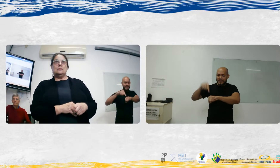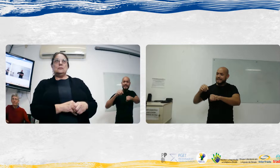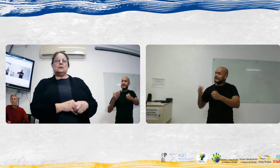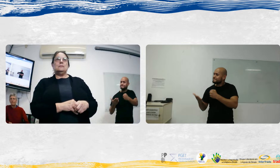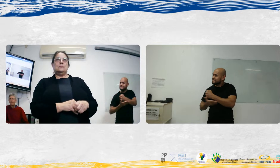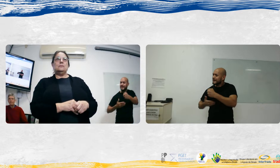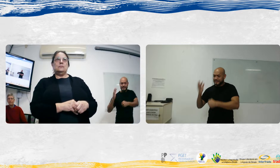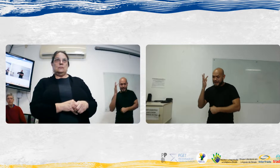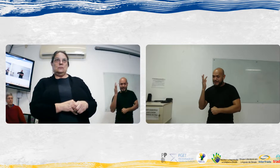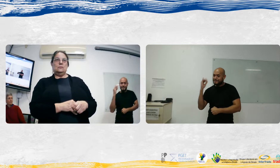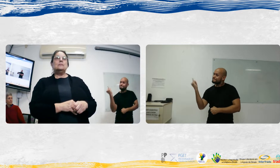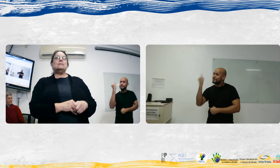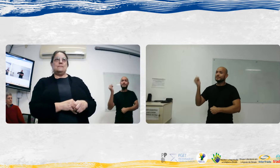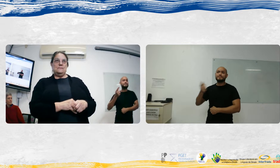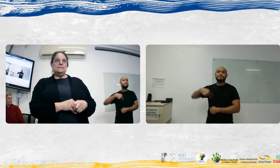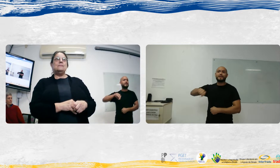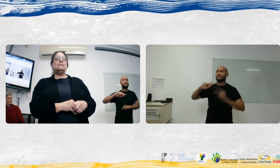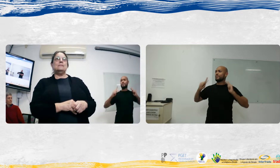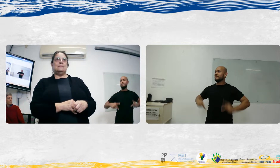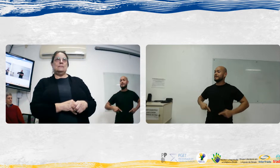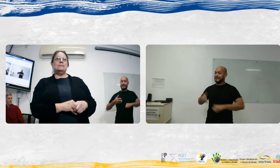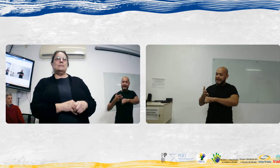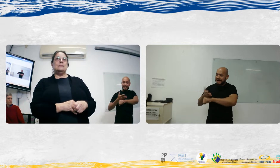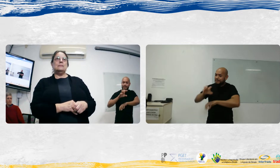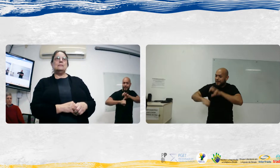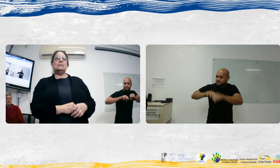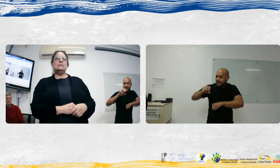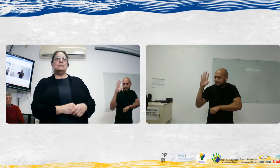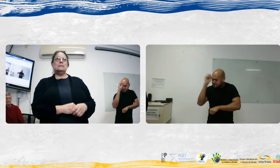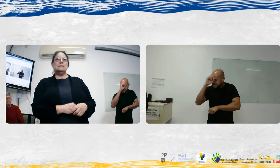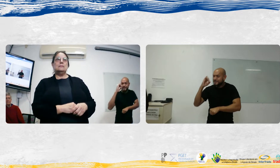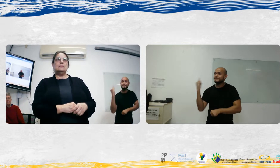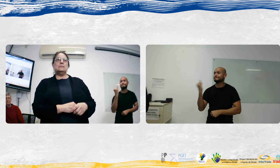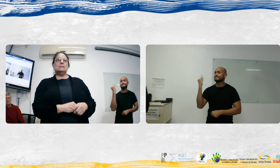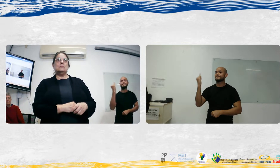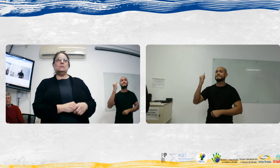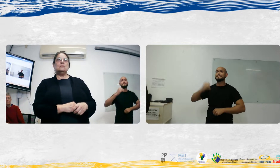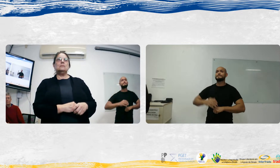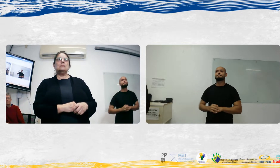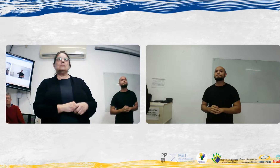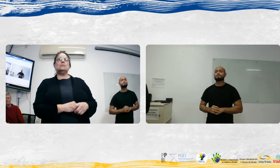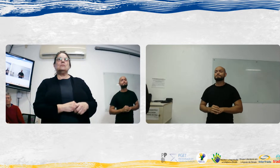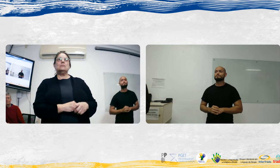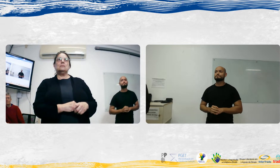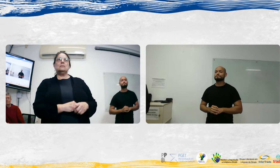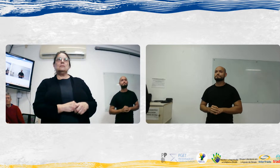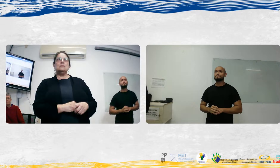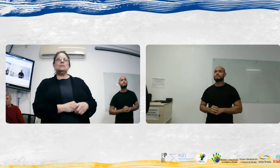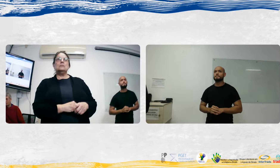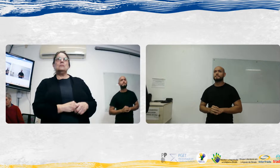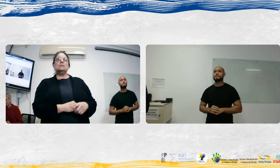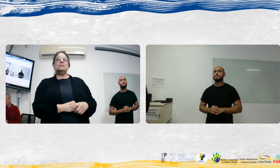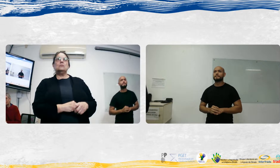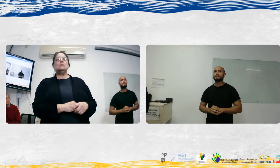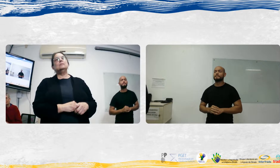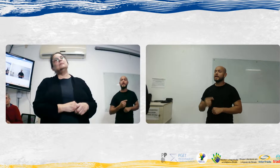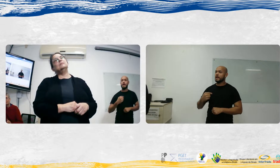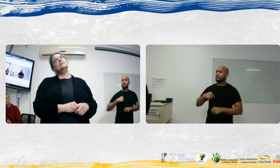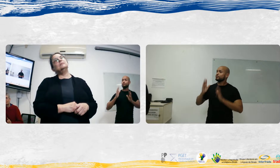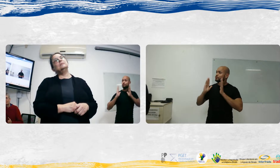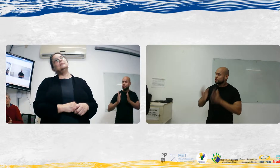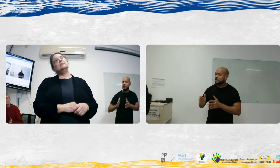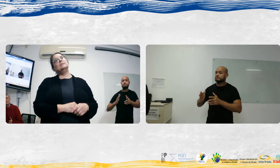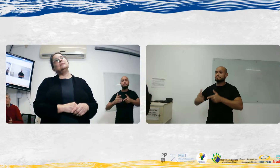for all humans being having access. Mm-hmm. And anyway, But I'm already